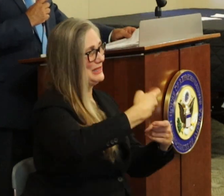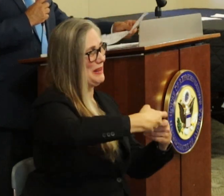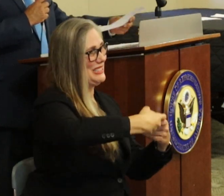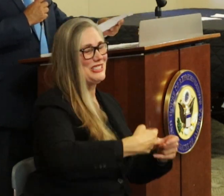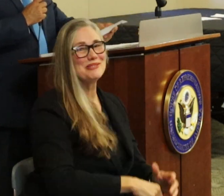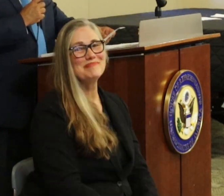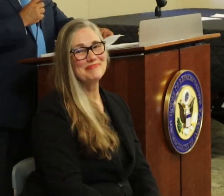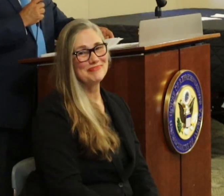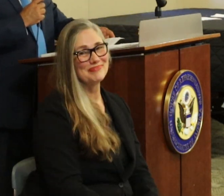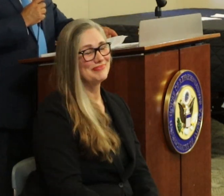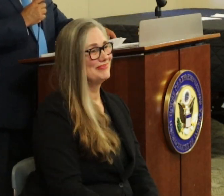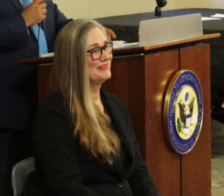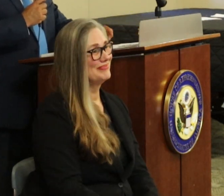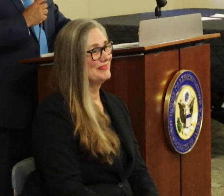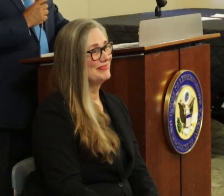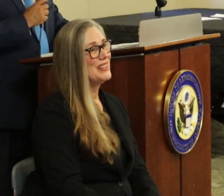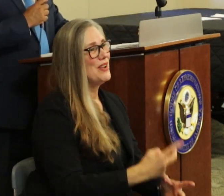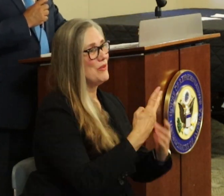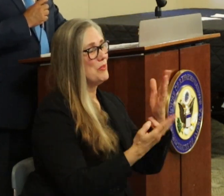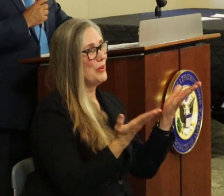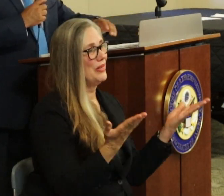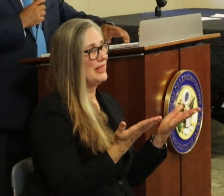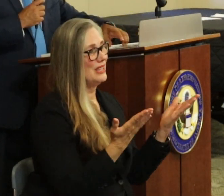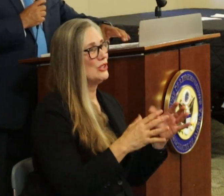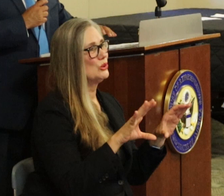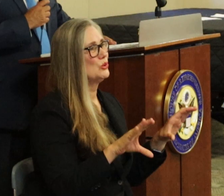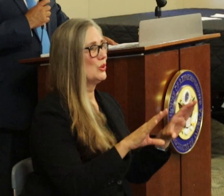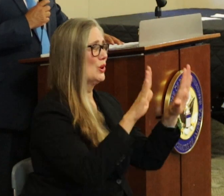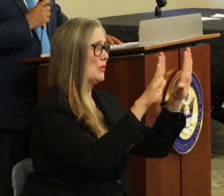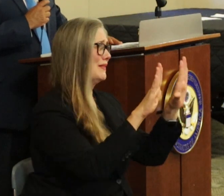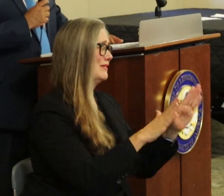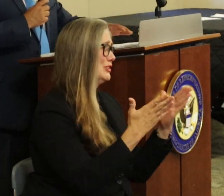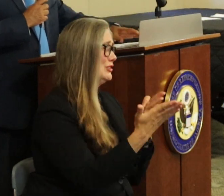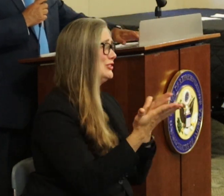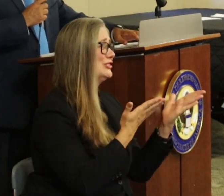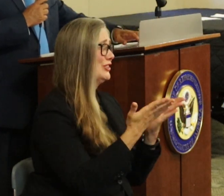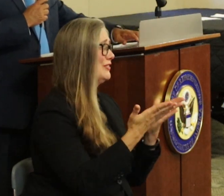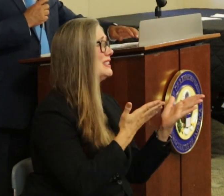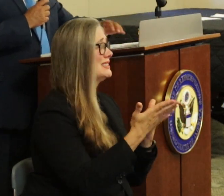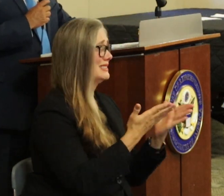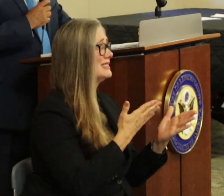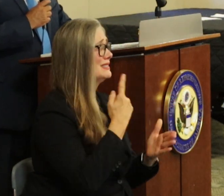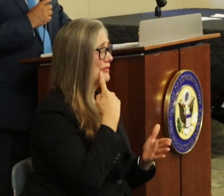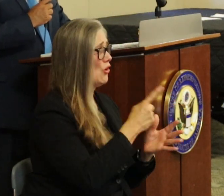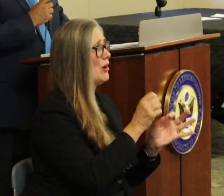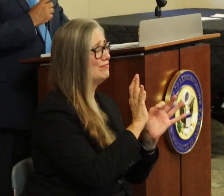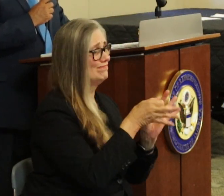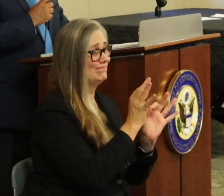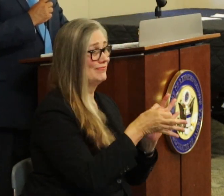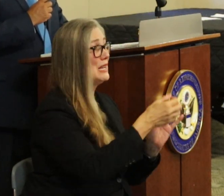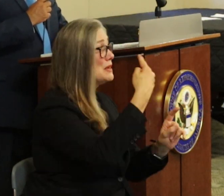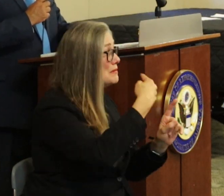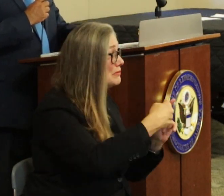translation, for being here and doing this wonderful service for us. I also want to thank the